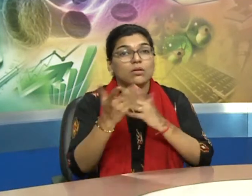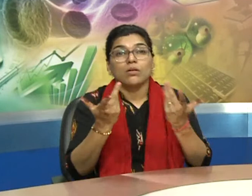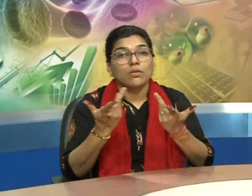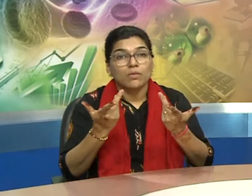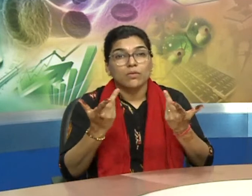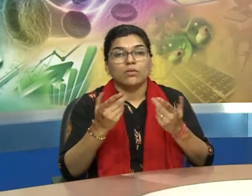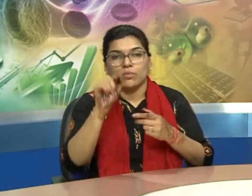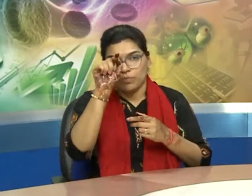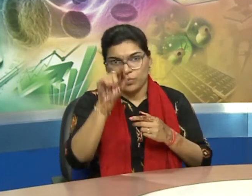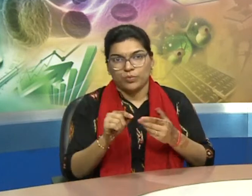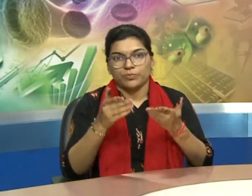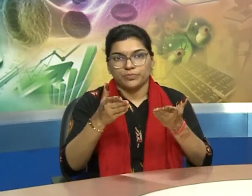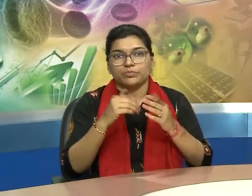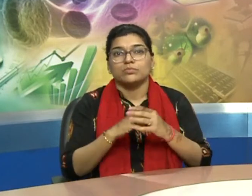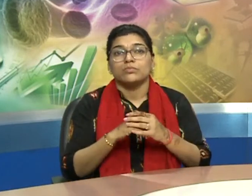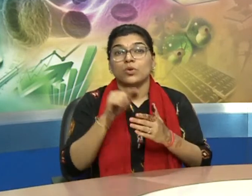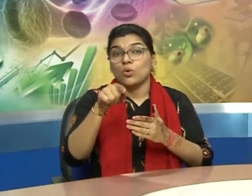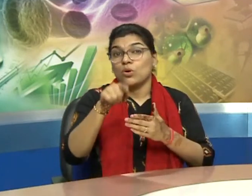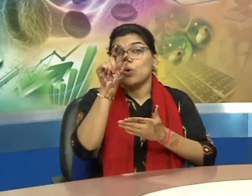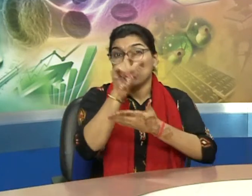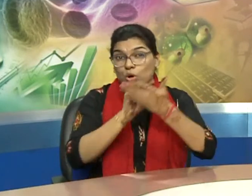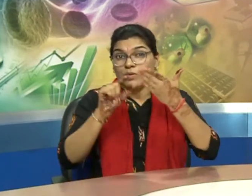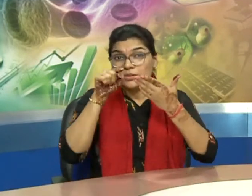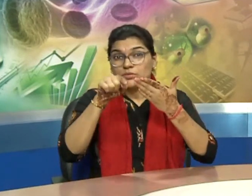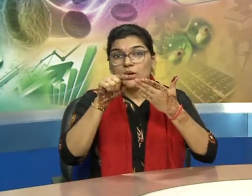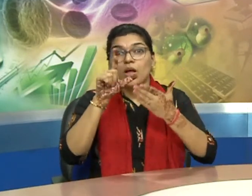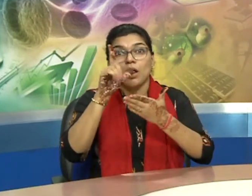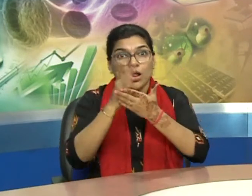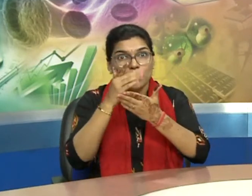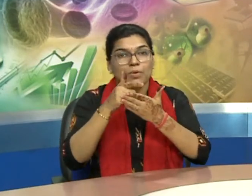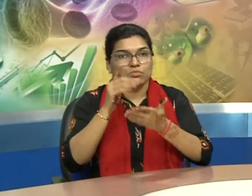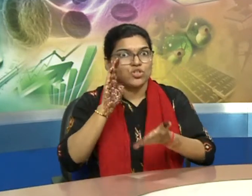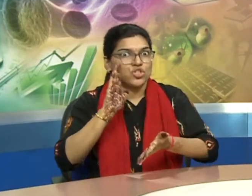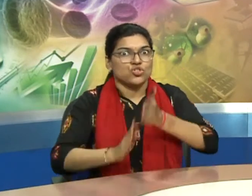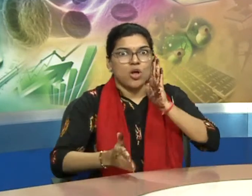Now, as all the universities have library, so let us now understand